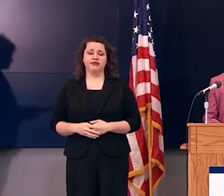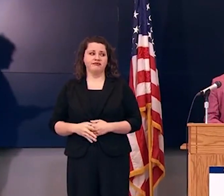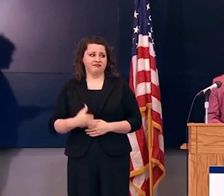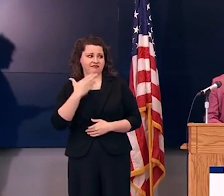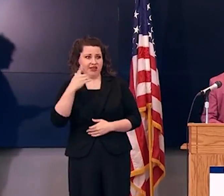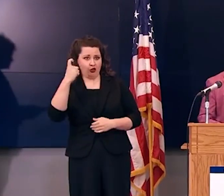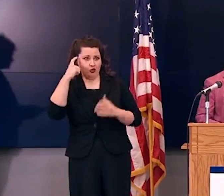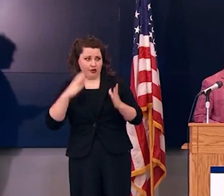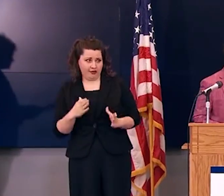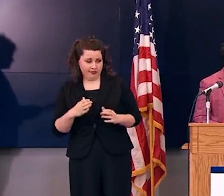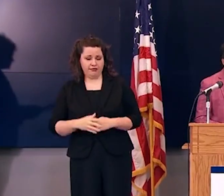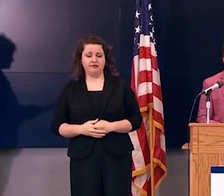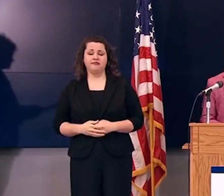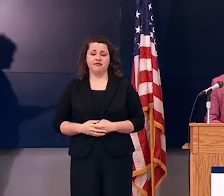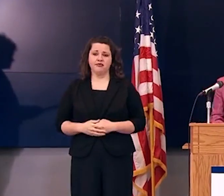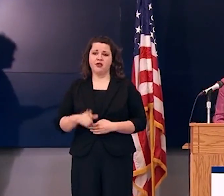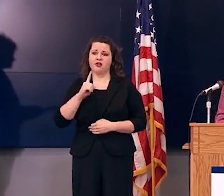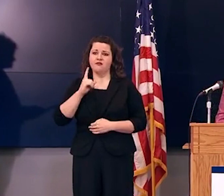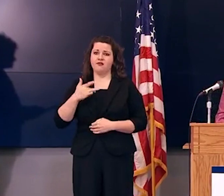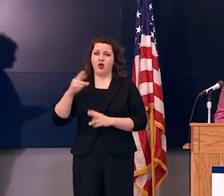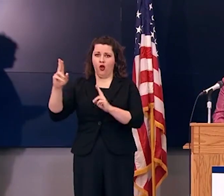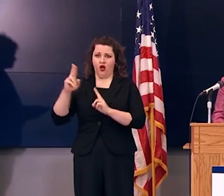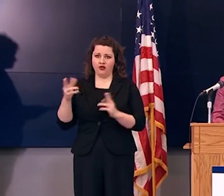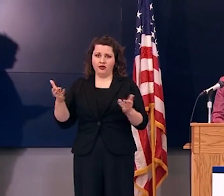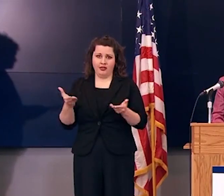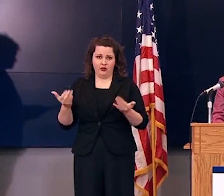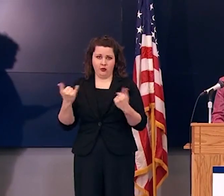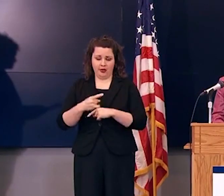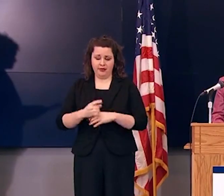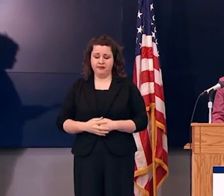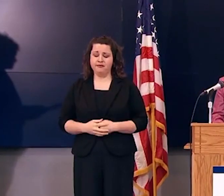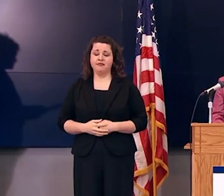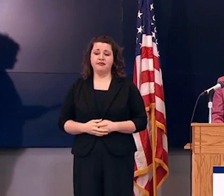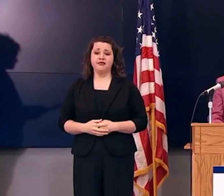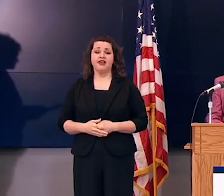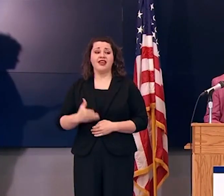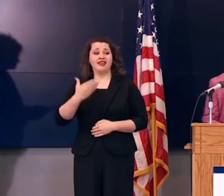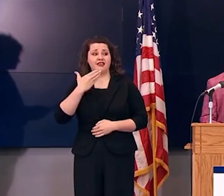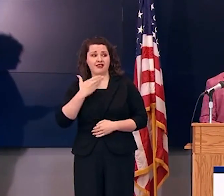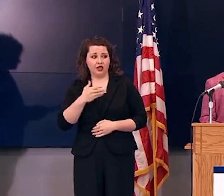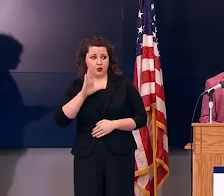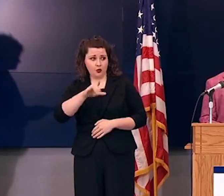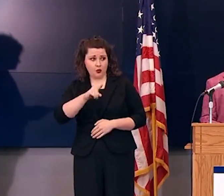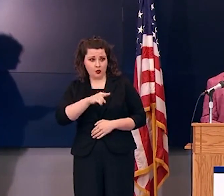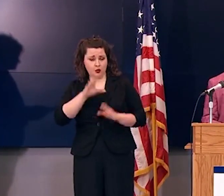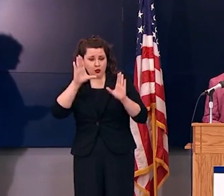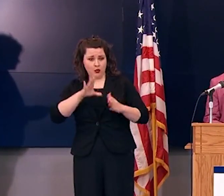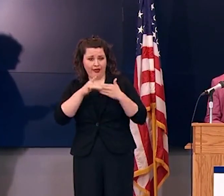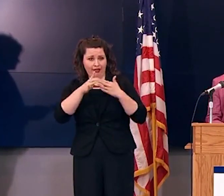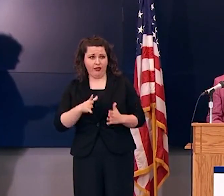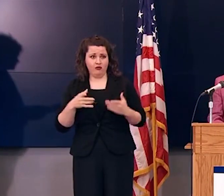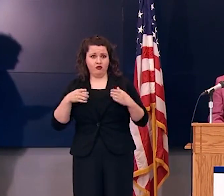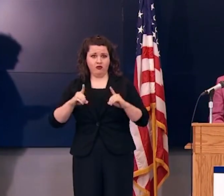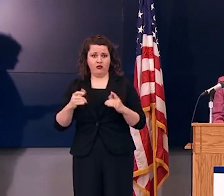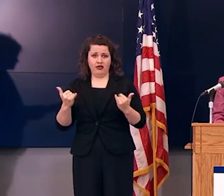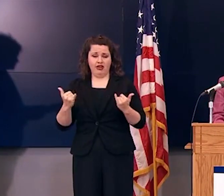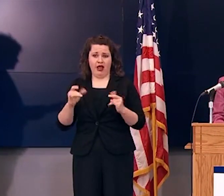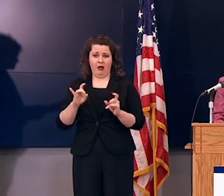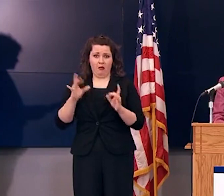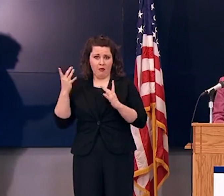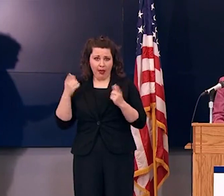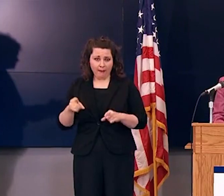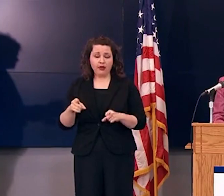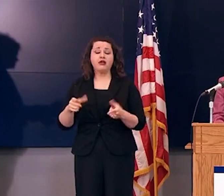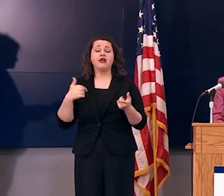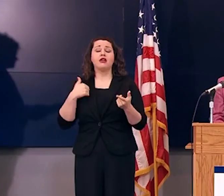Thank you, Governor Reynolds. It is an honor to be here today. Thank you for your great leadership during this time and all the